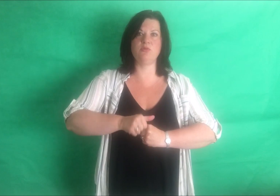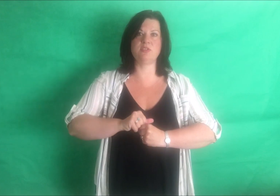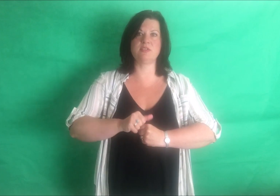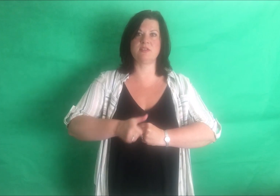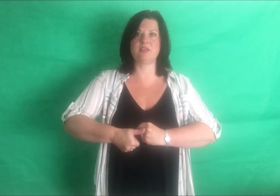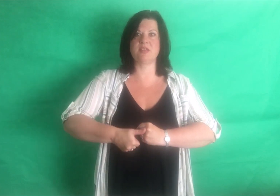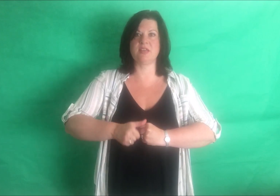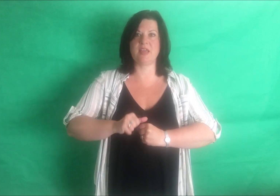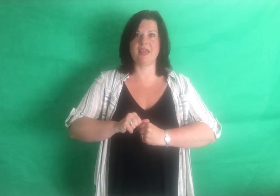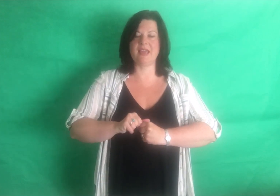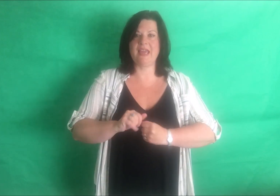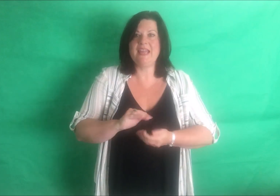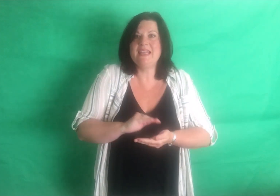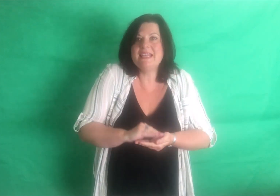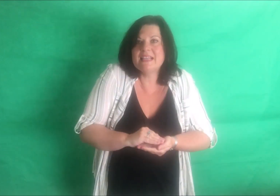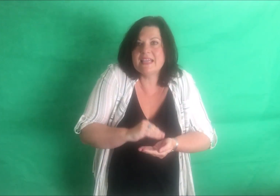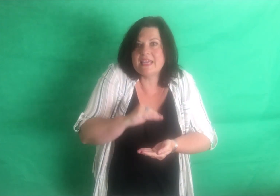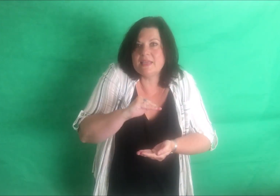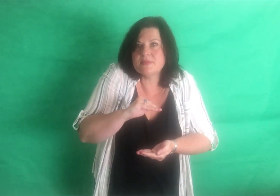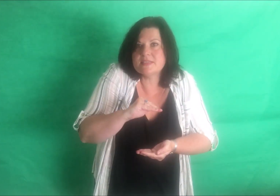potatoes in little heaps.